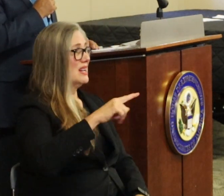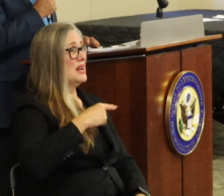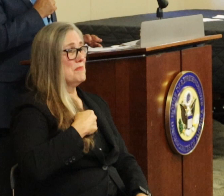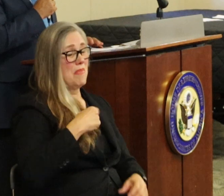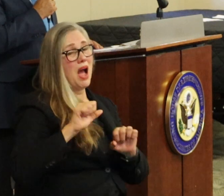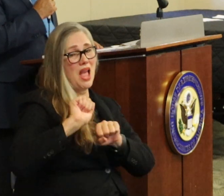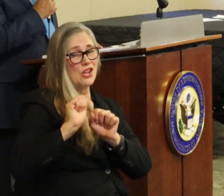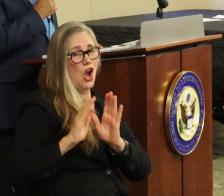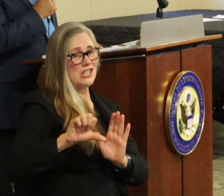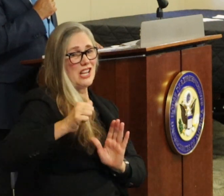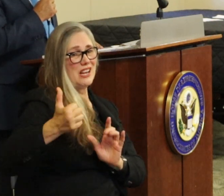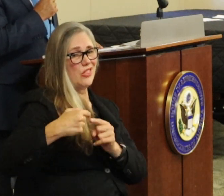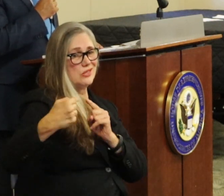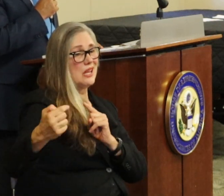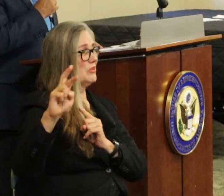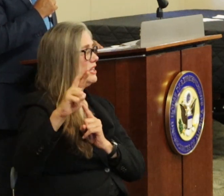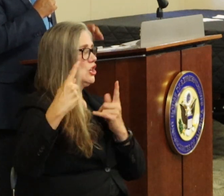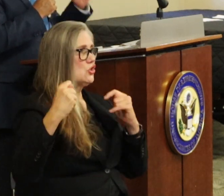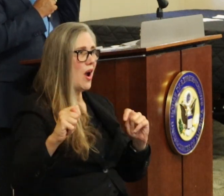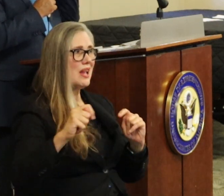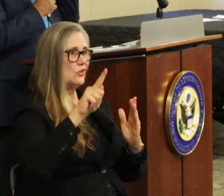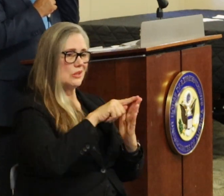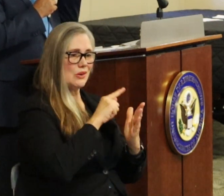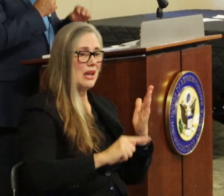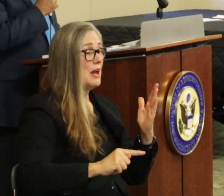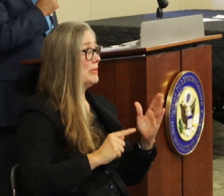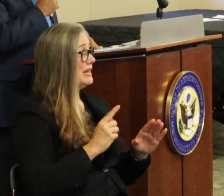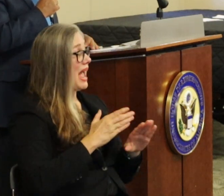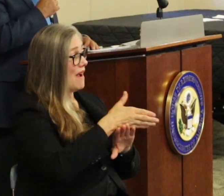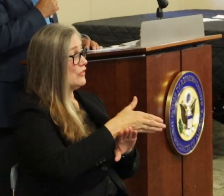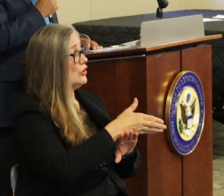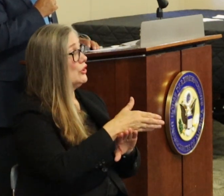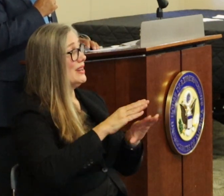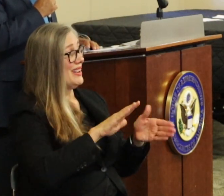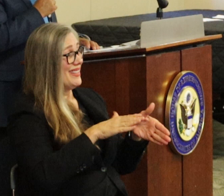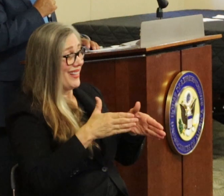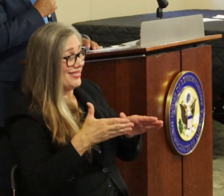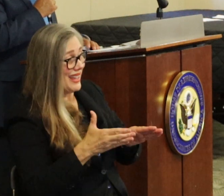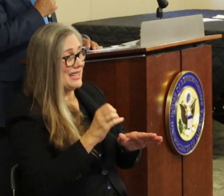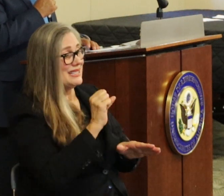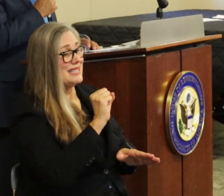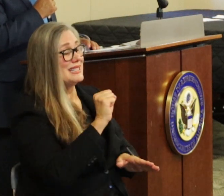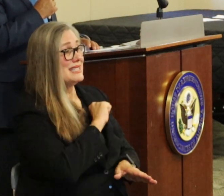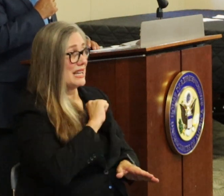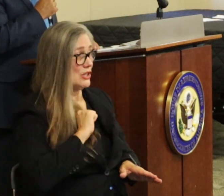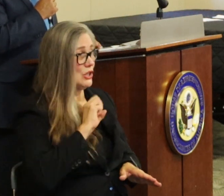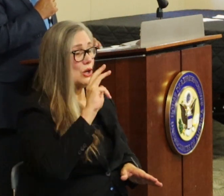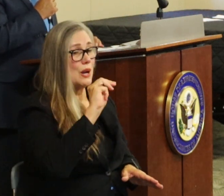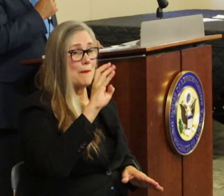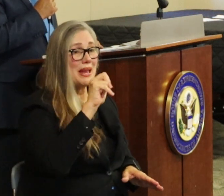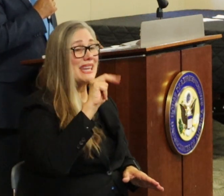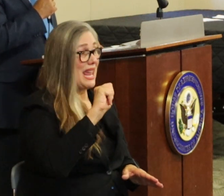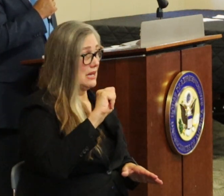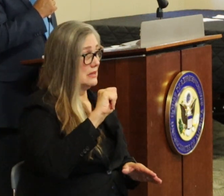And I think after the late Senator McCain voted the way he did, along with one of his colleagues